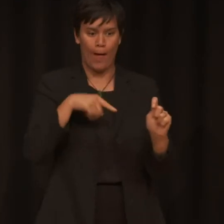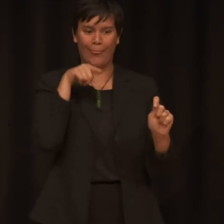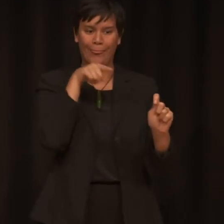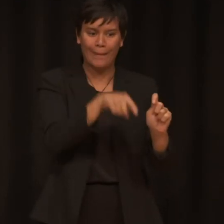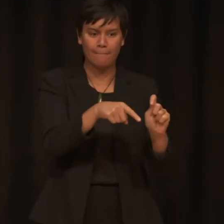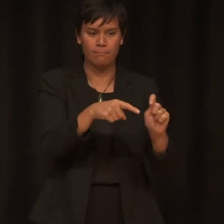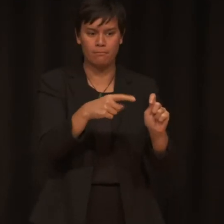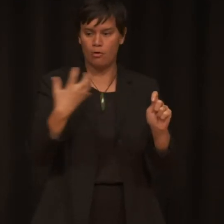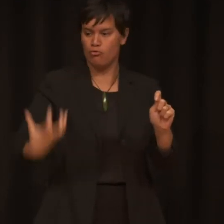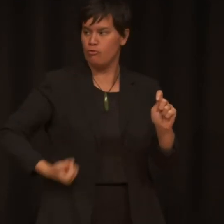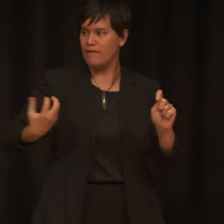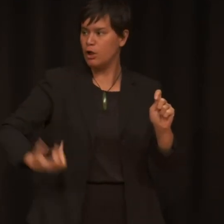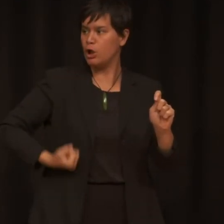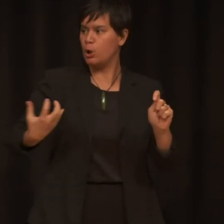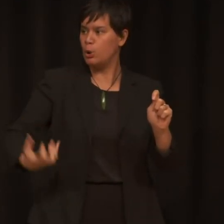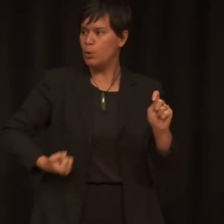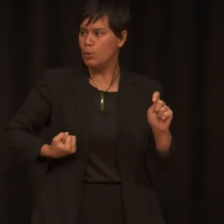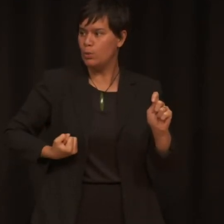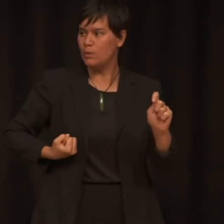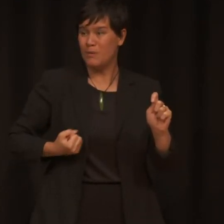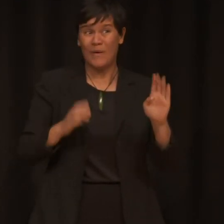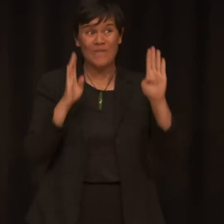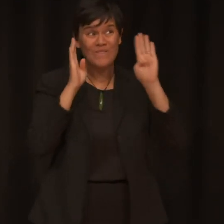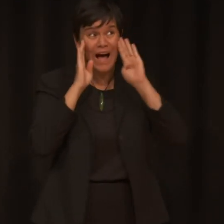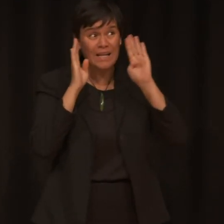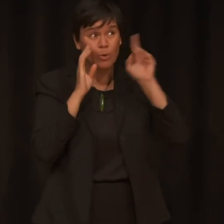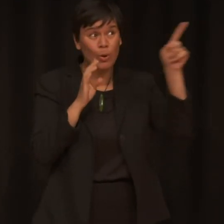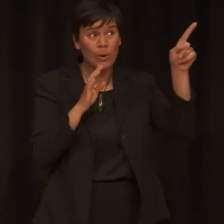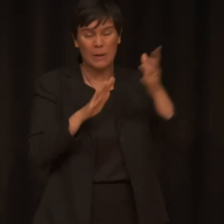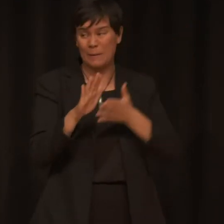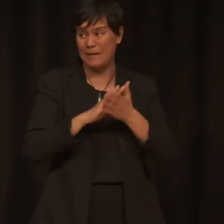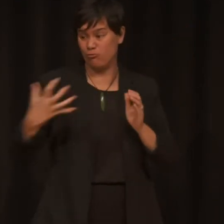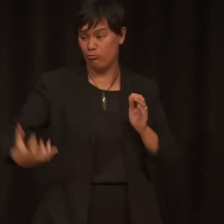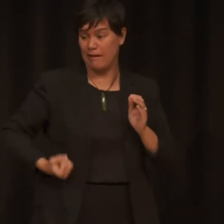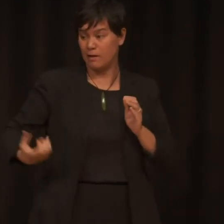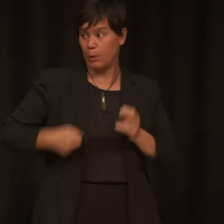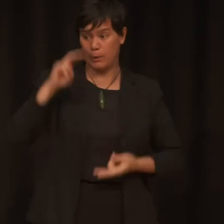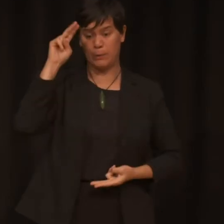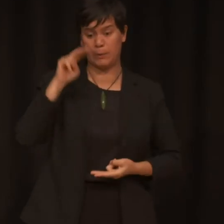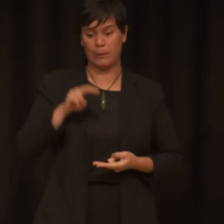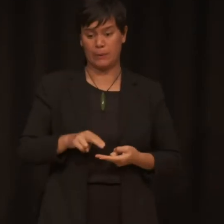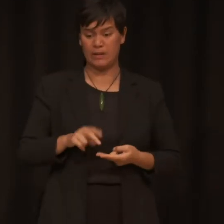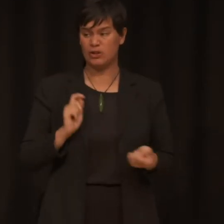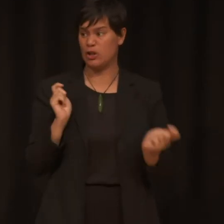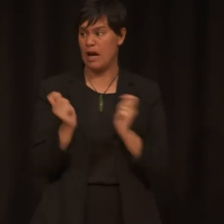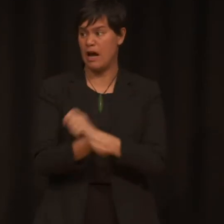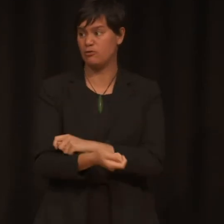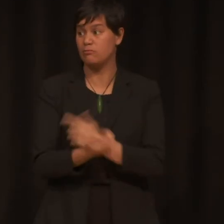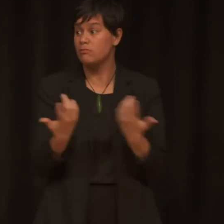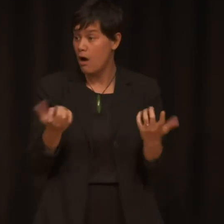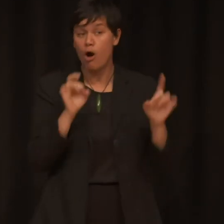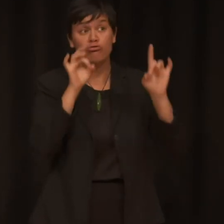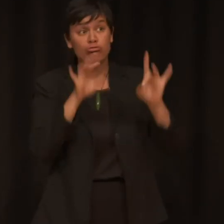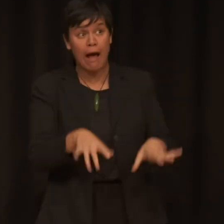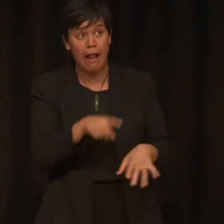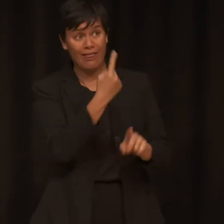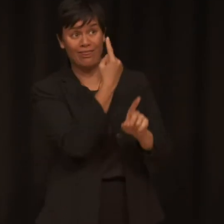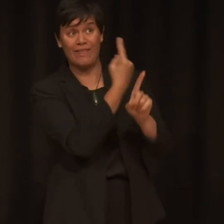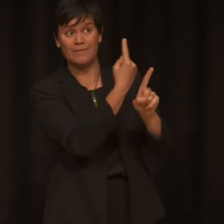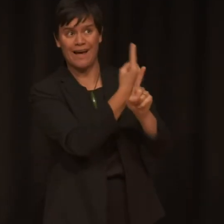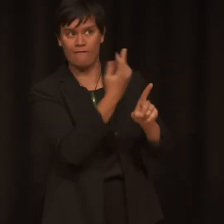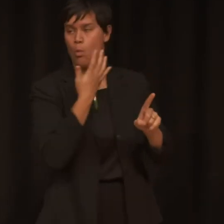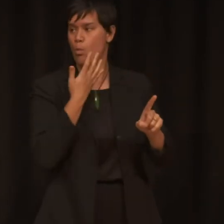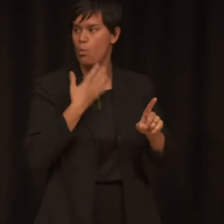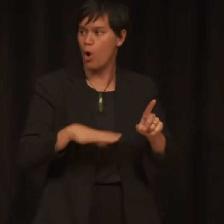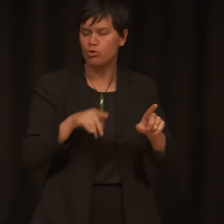is provided have dwindled and changed. And so Australia, of course, are looking for ways to address